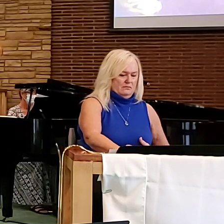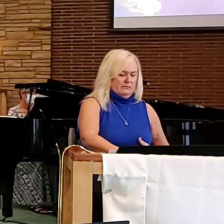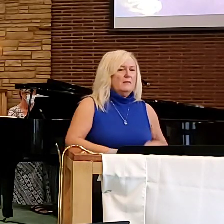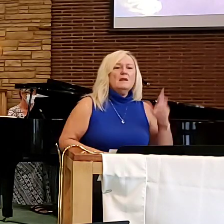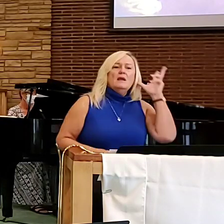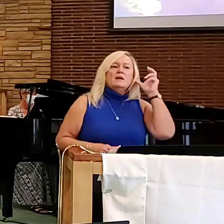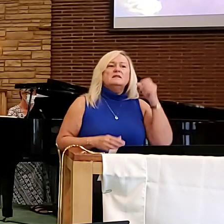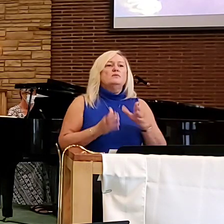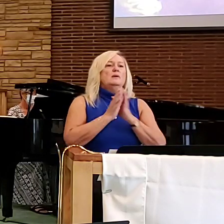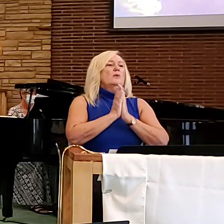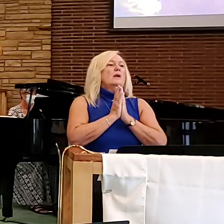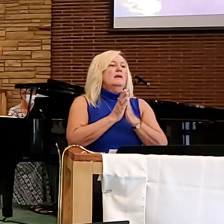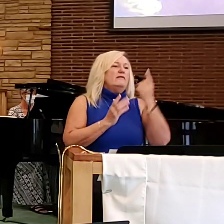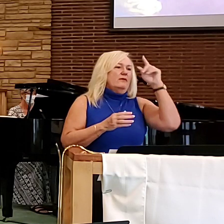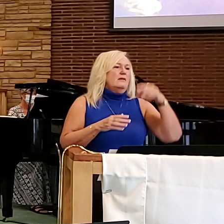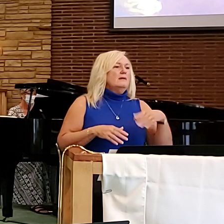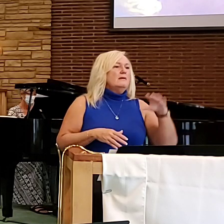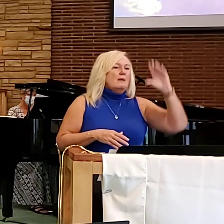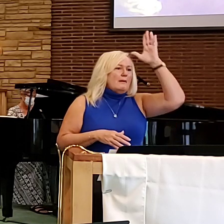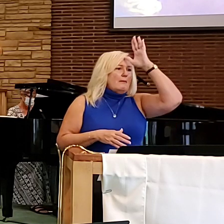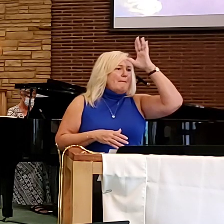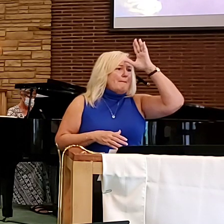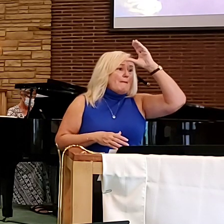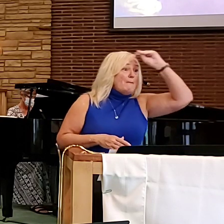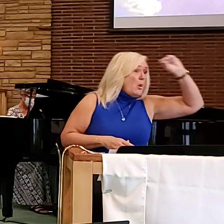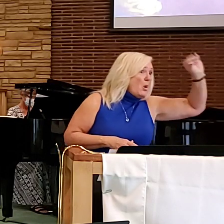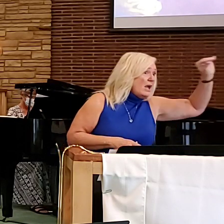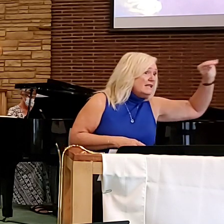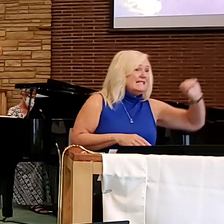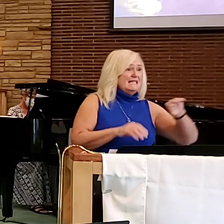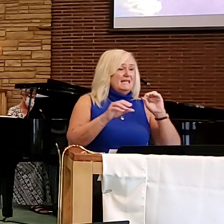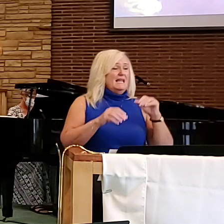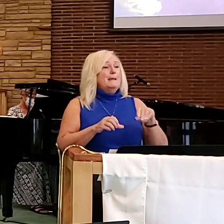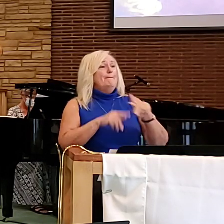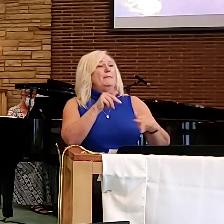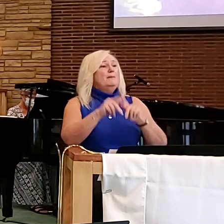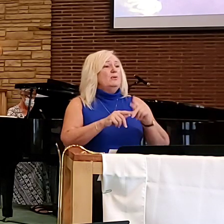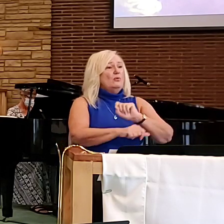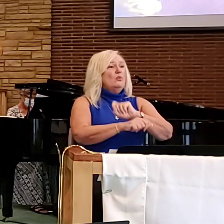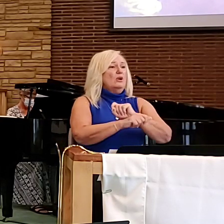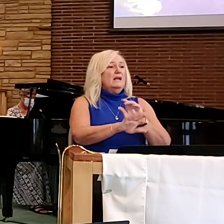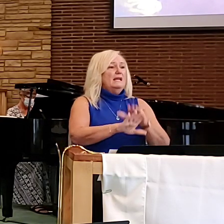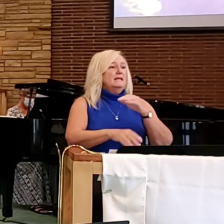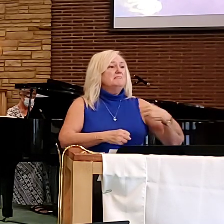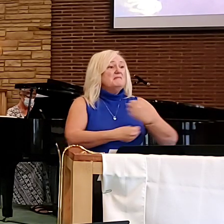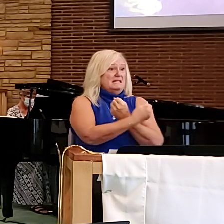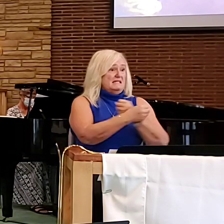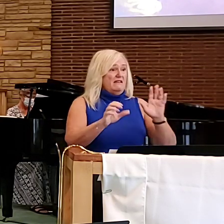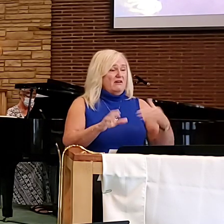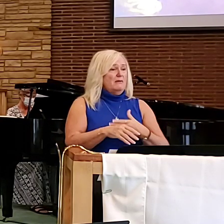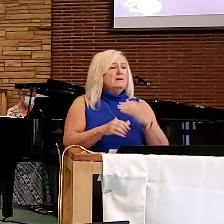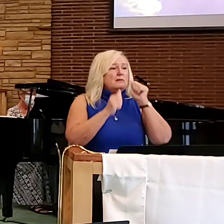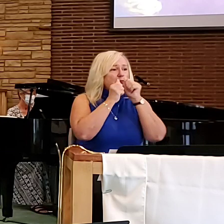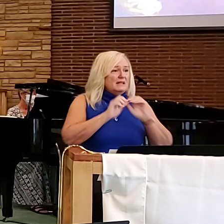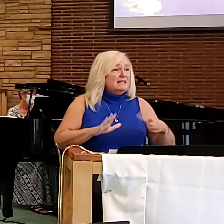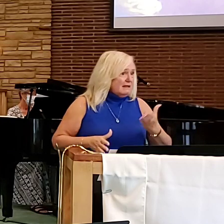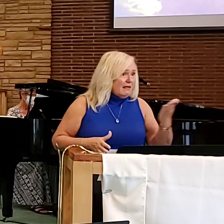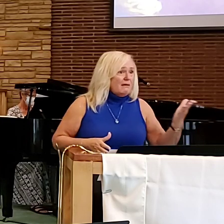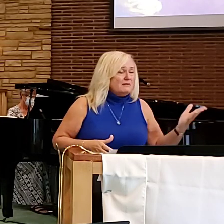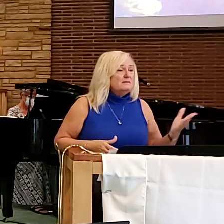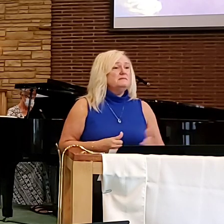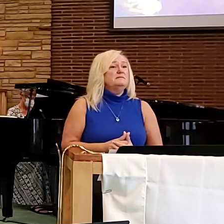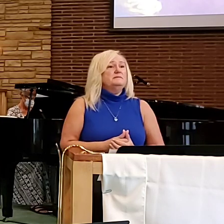Hear us as we pray for the boys and for the staff at Safe Harbor. Be with them and bless them.